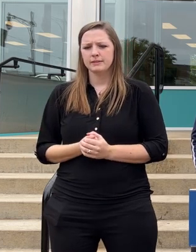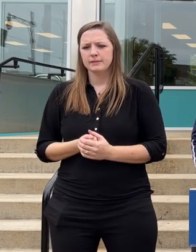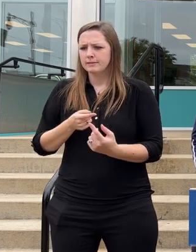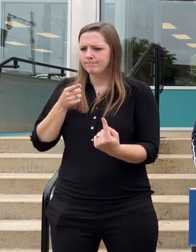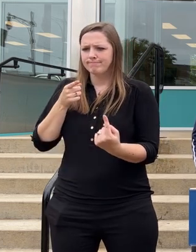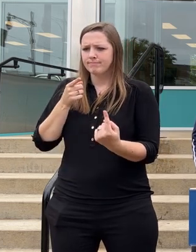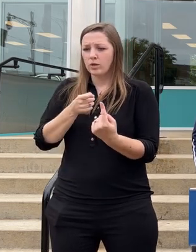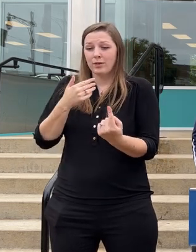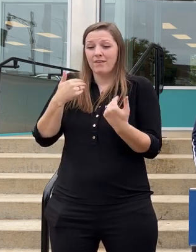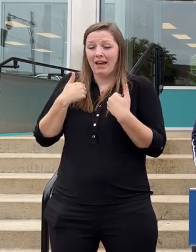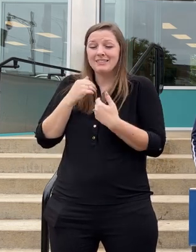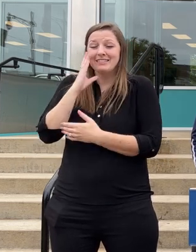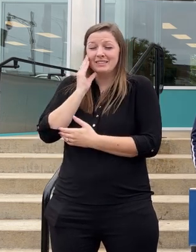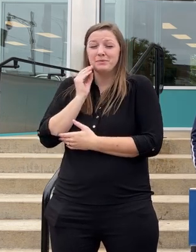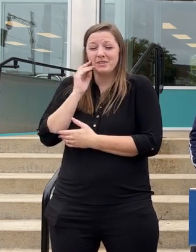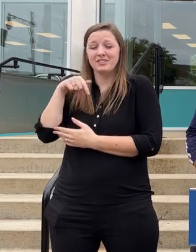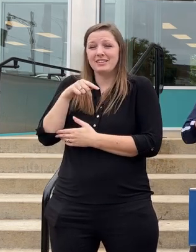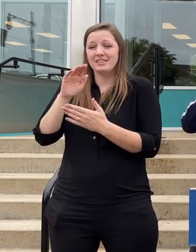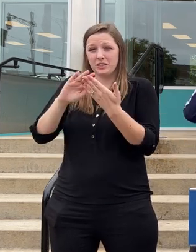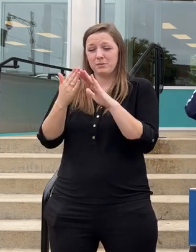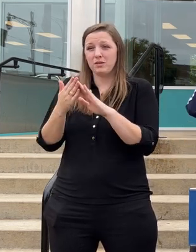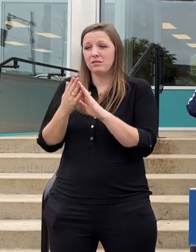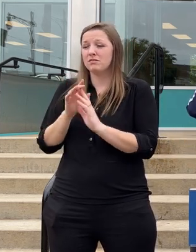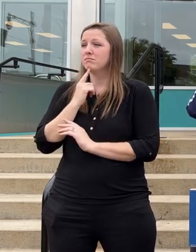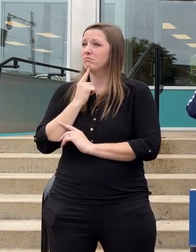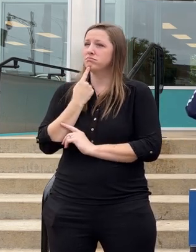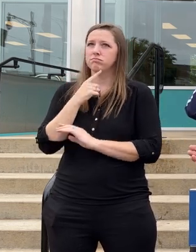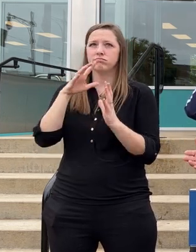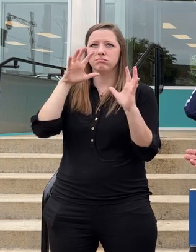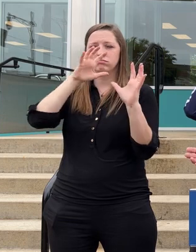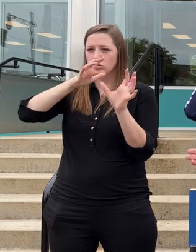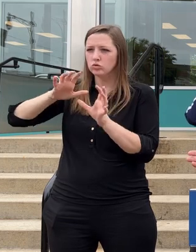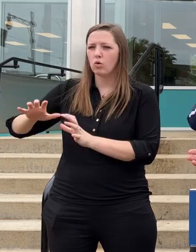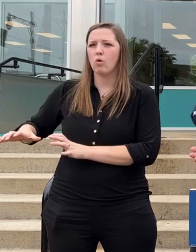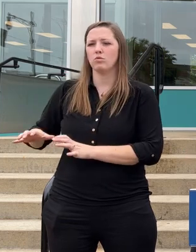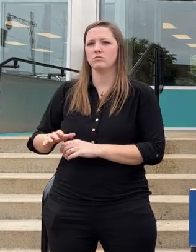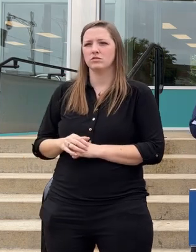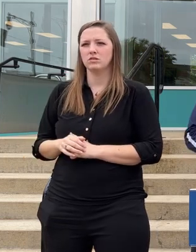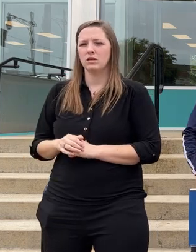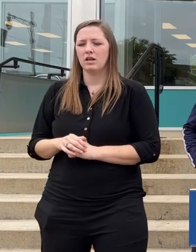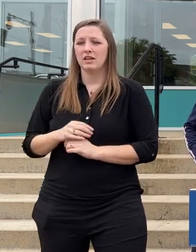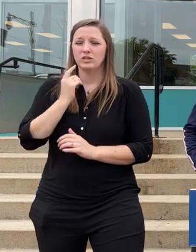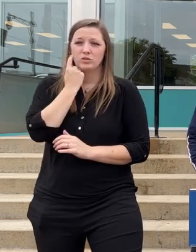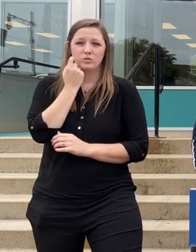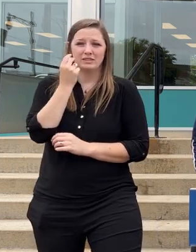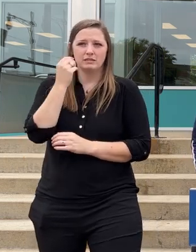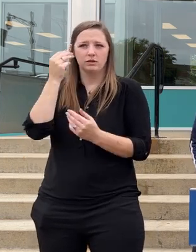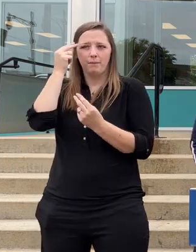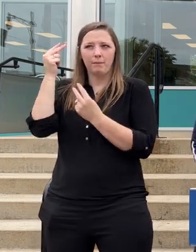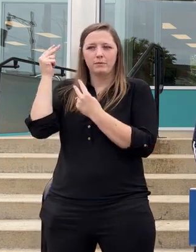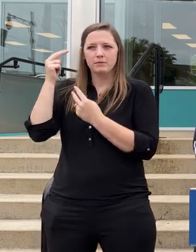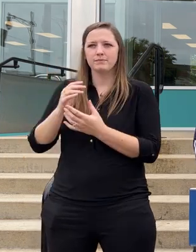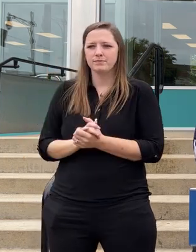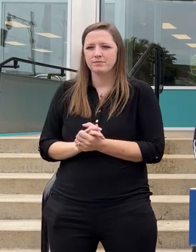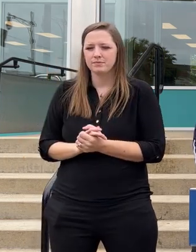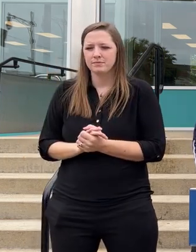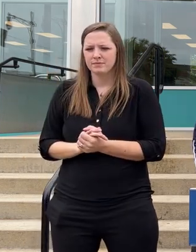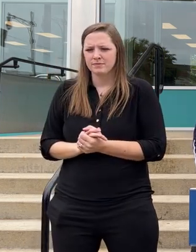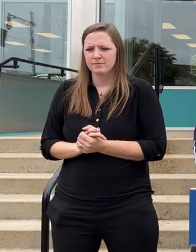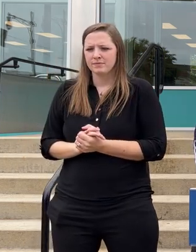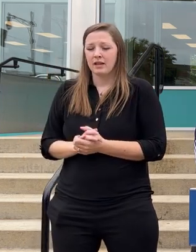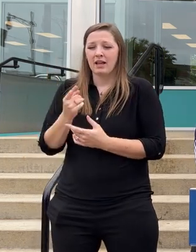had and experienced in this community some severe storms over the many decades of recent memory. And it's